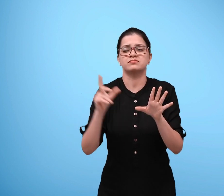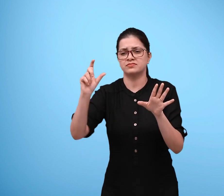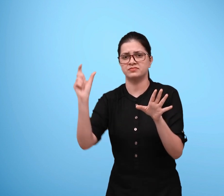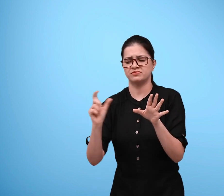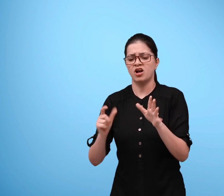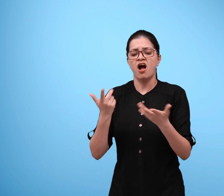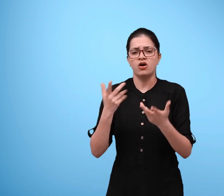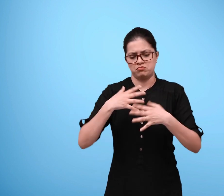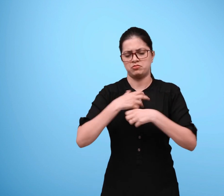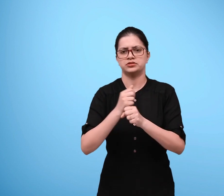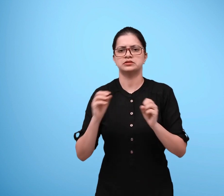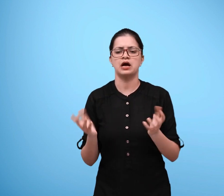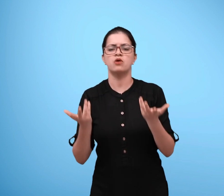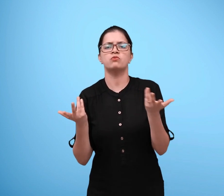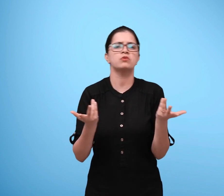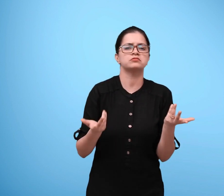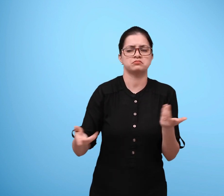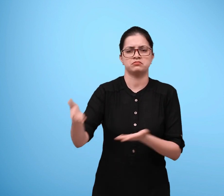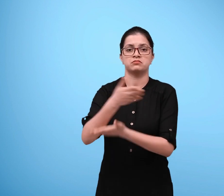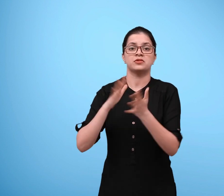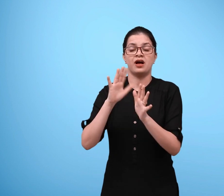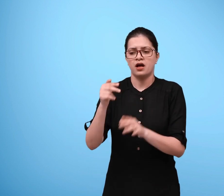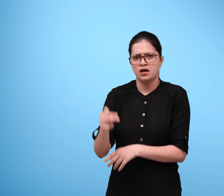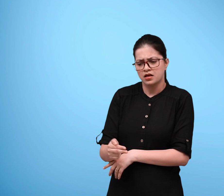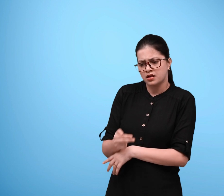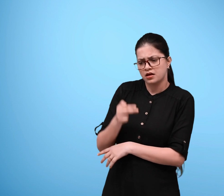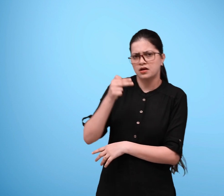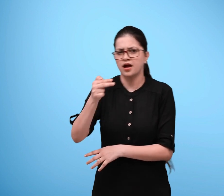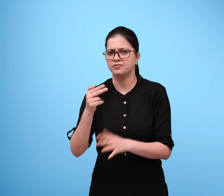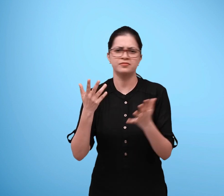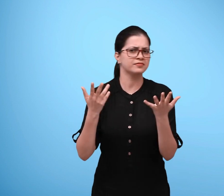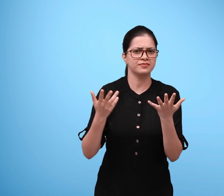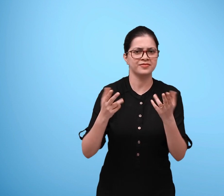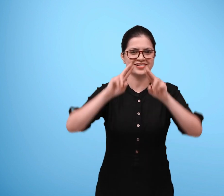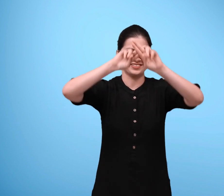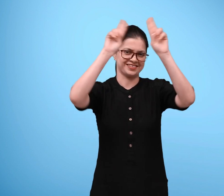The system of units now used is known as the International System of Units,